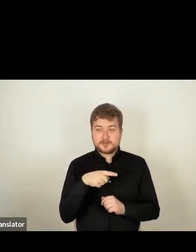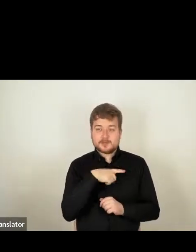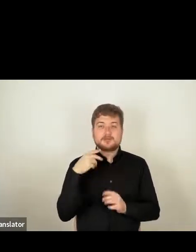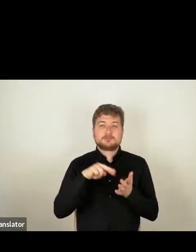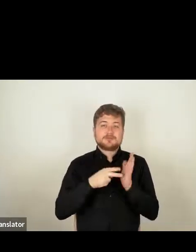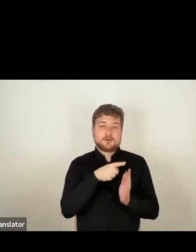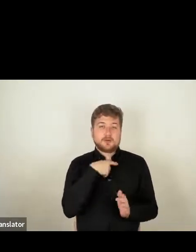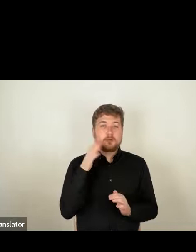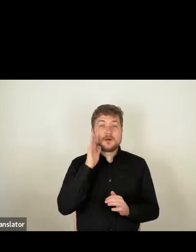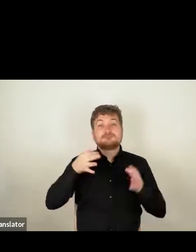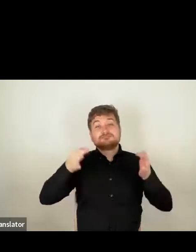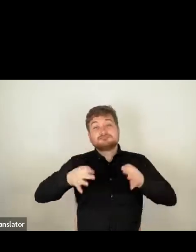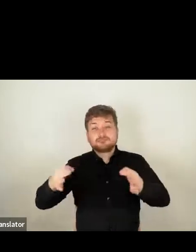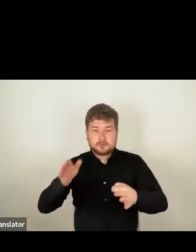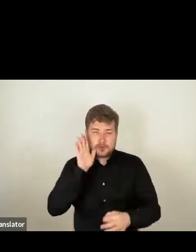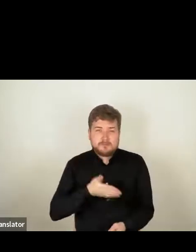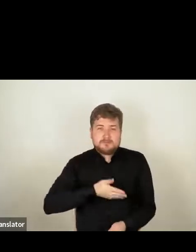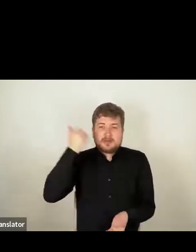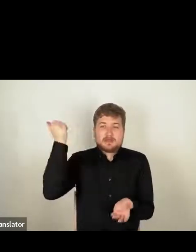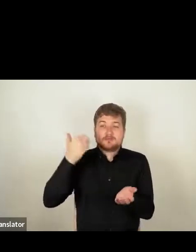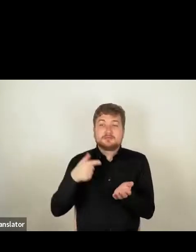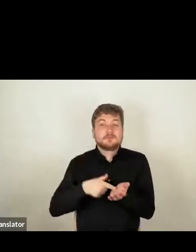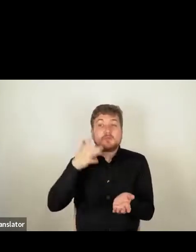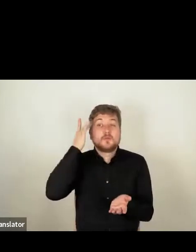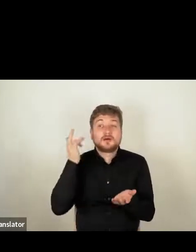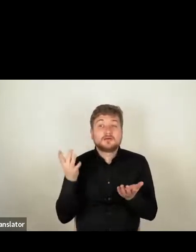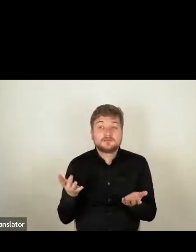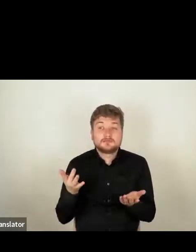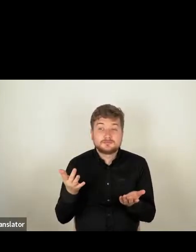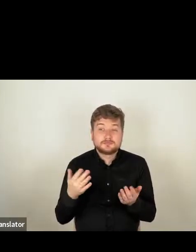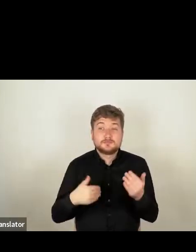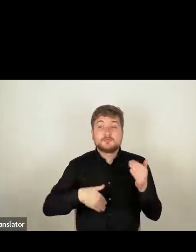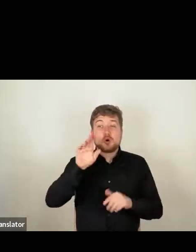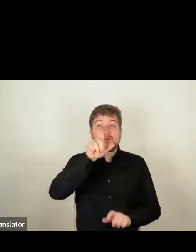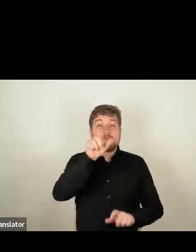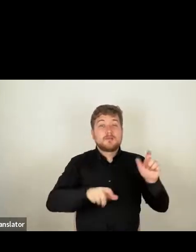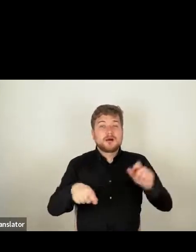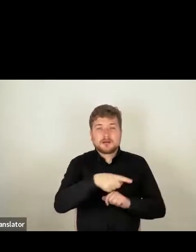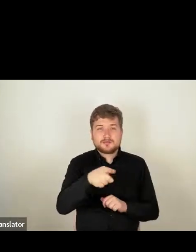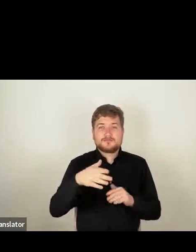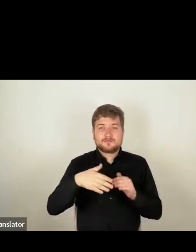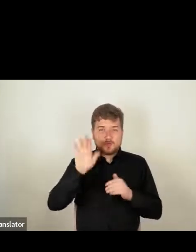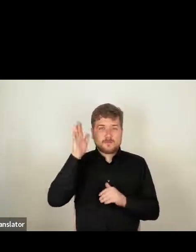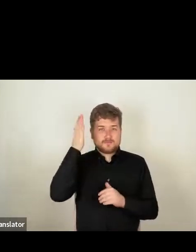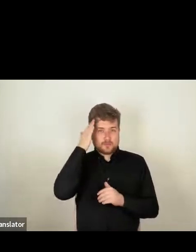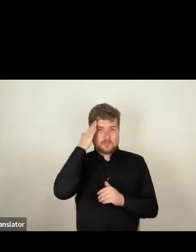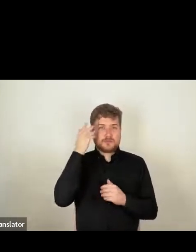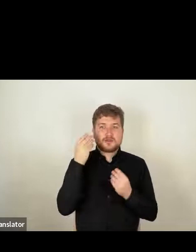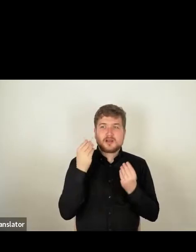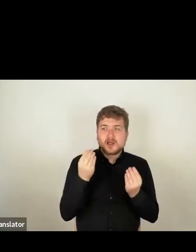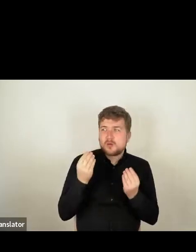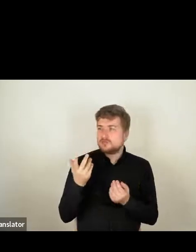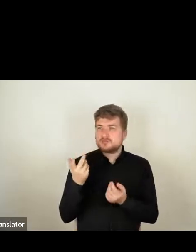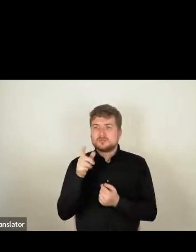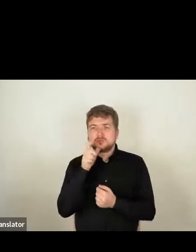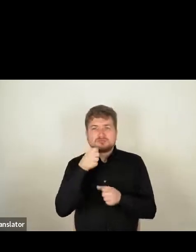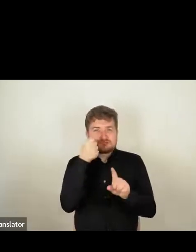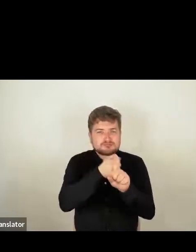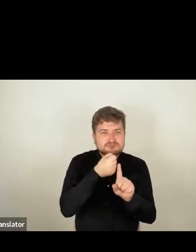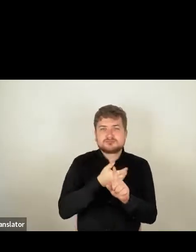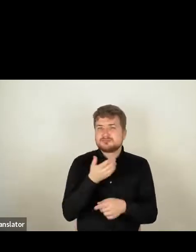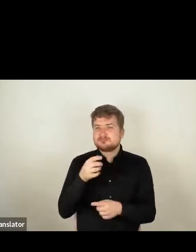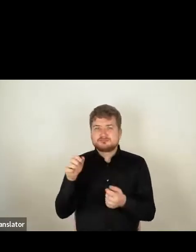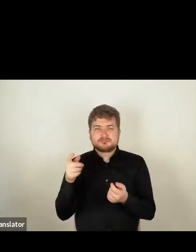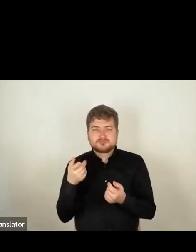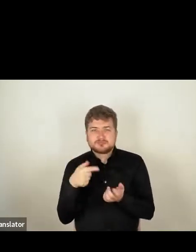and understanding the issues that their communities face, the issues that their publics face, and be able to start